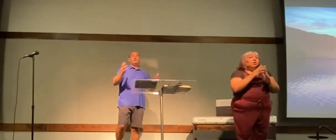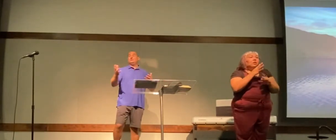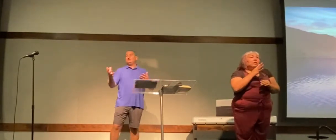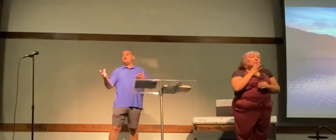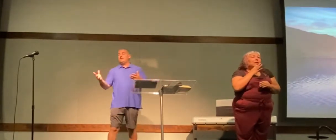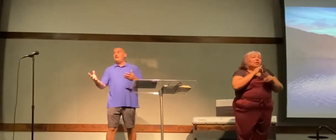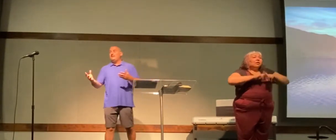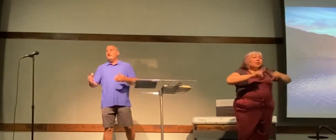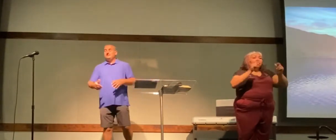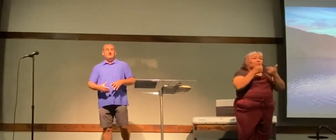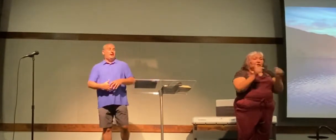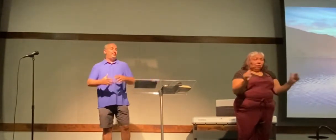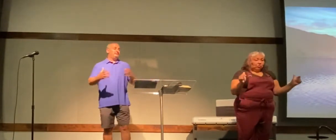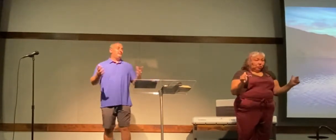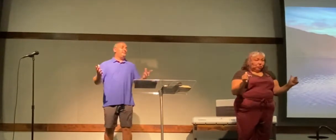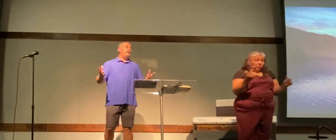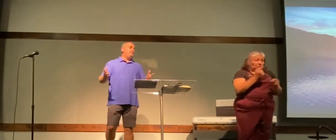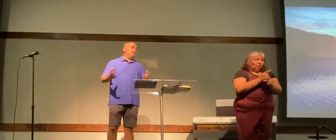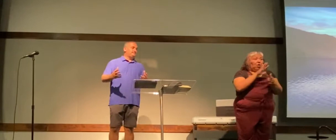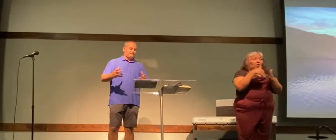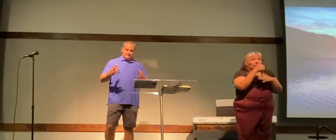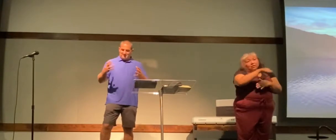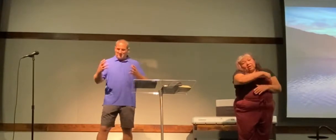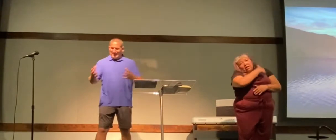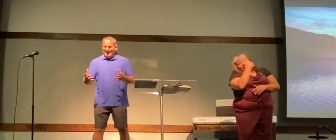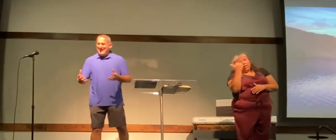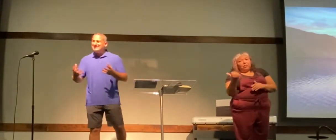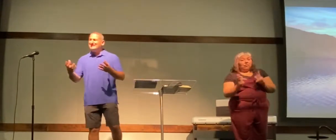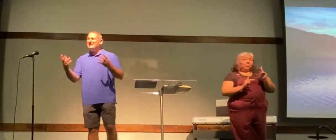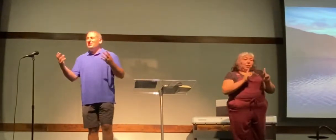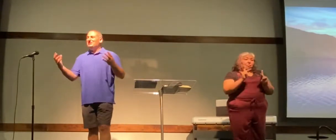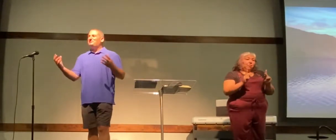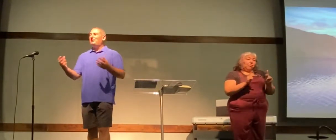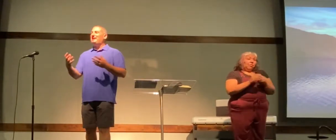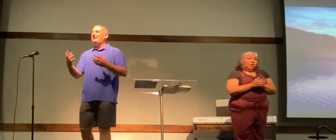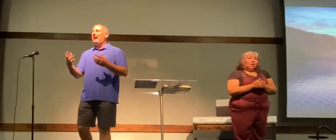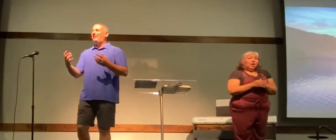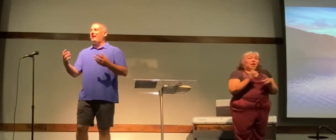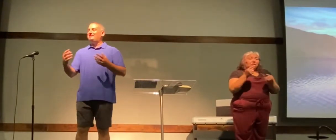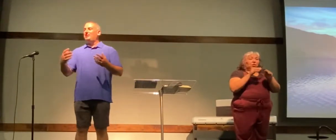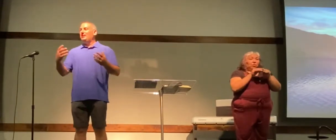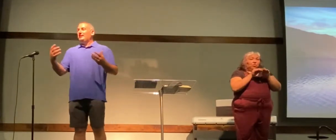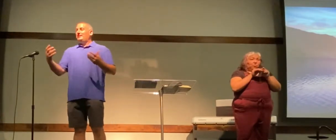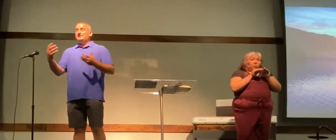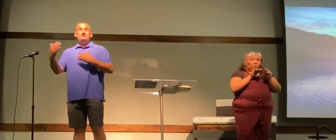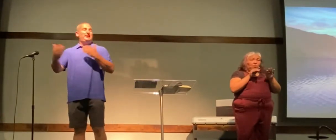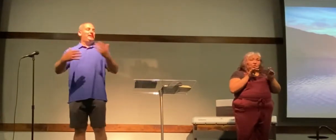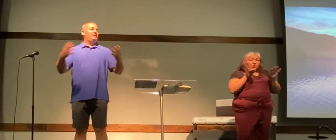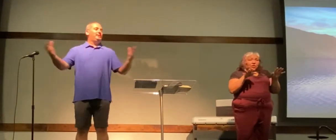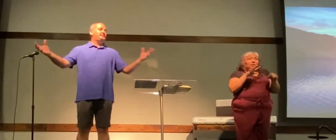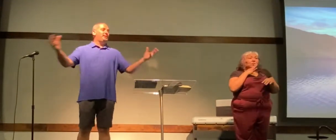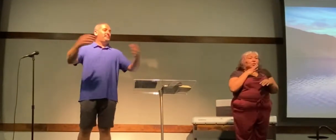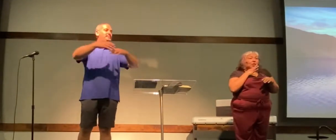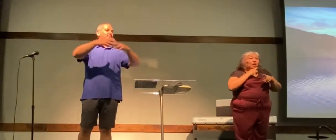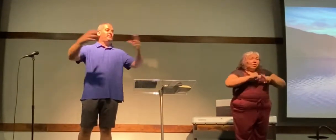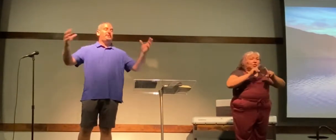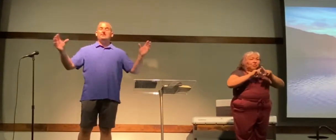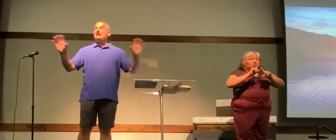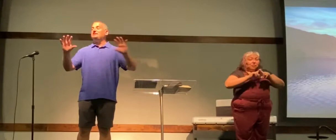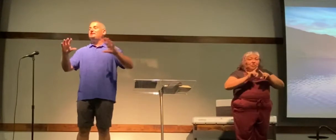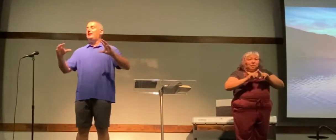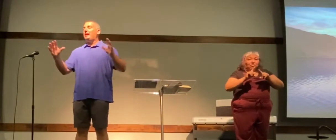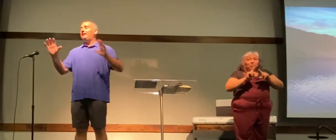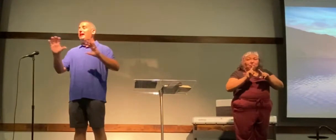different languages, right, to all these other people. And as this was breaking out, right, so they're speaking, and there's other people from